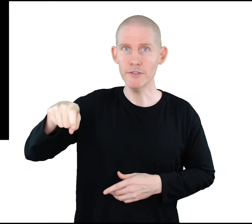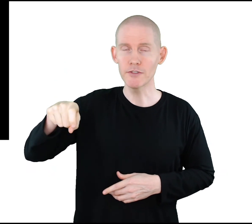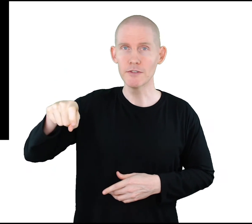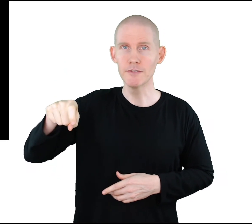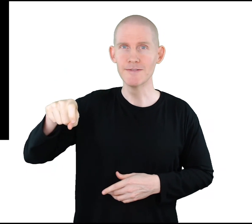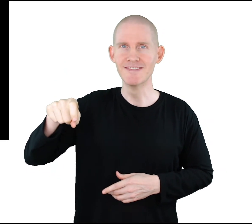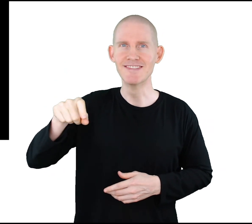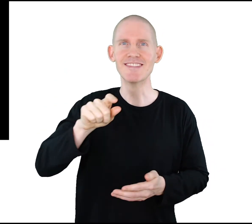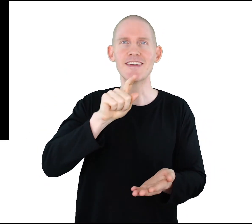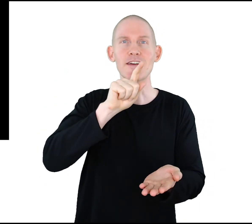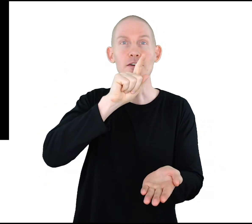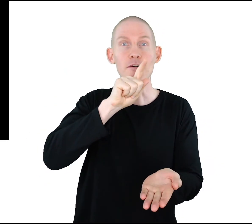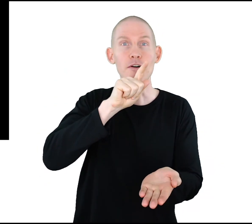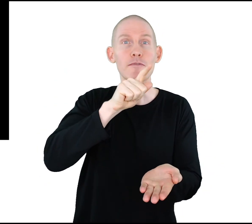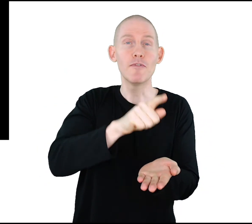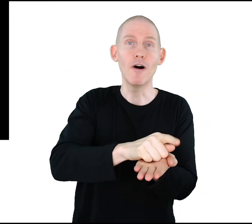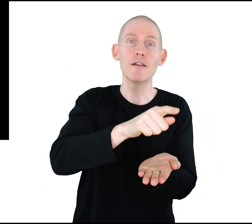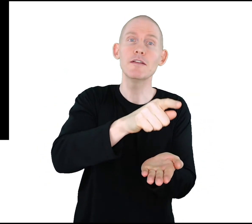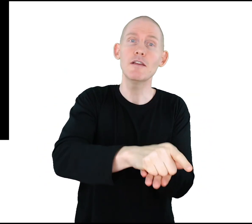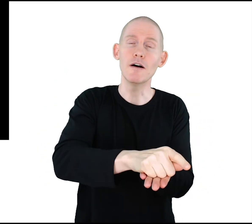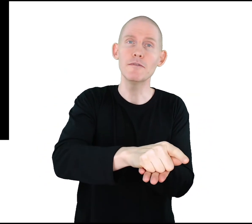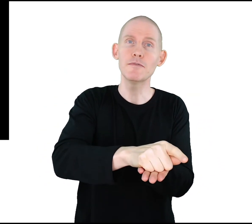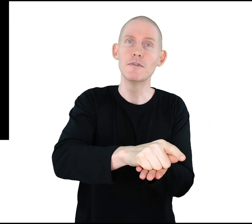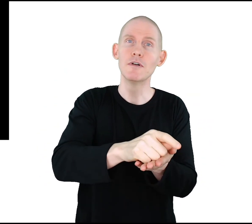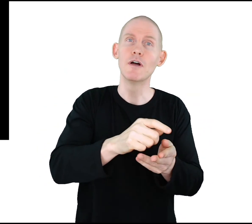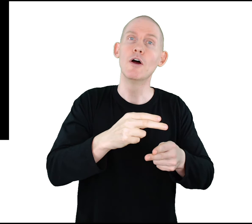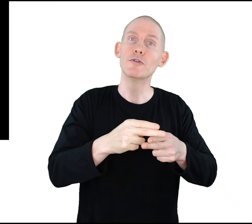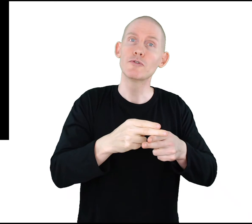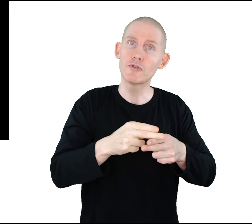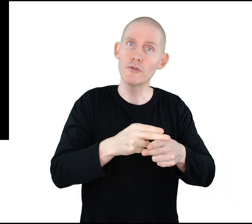must fall in love soon.